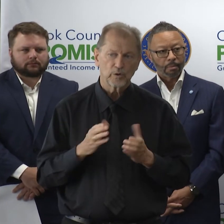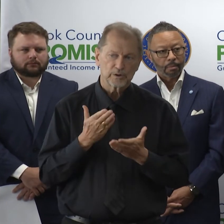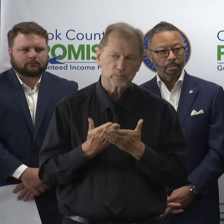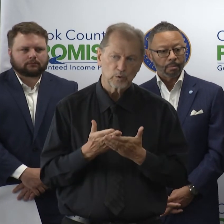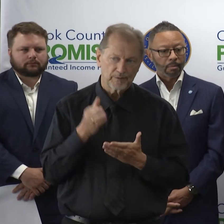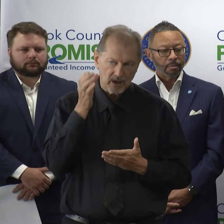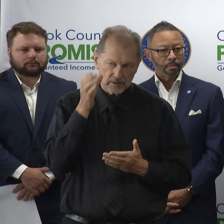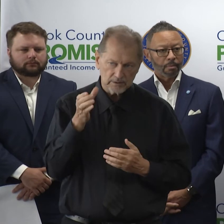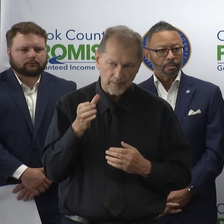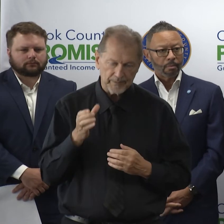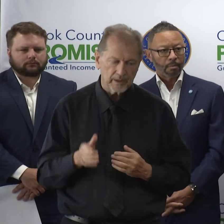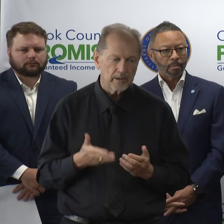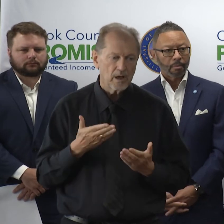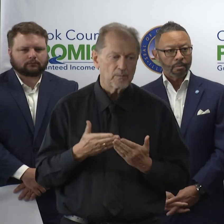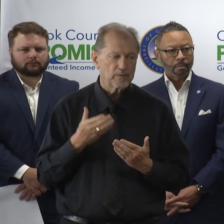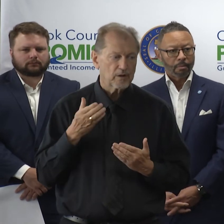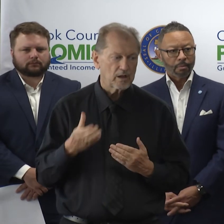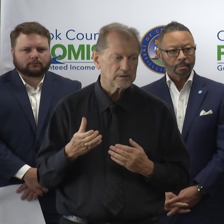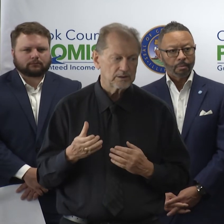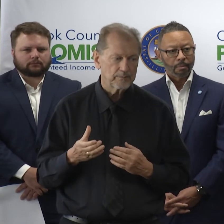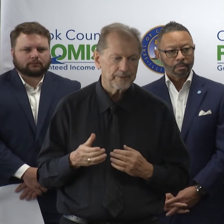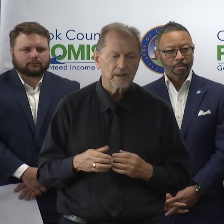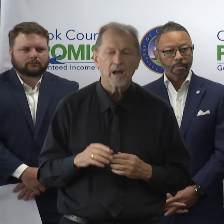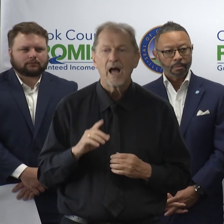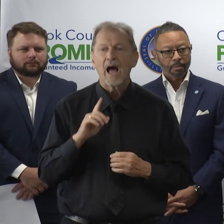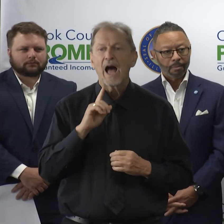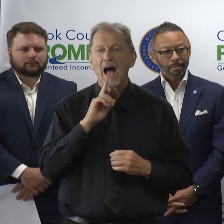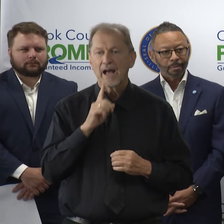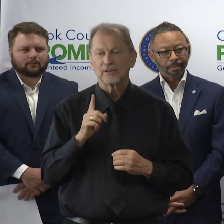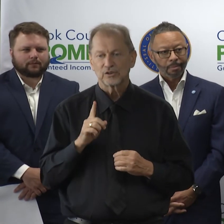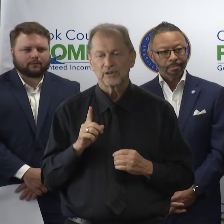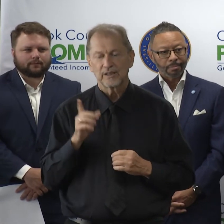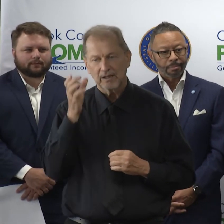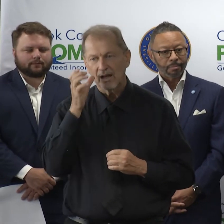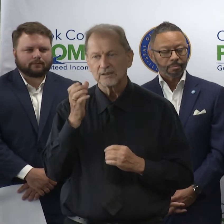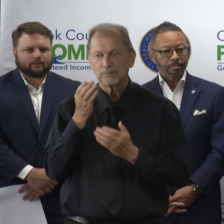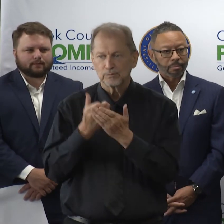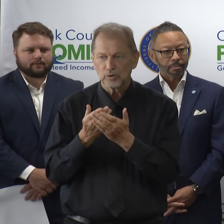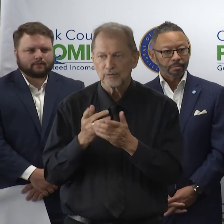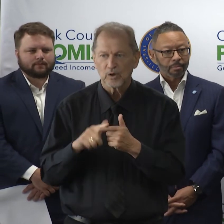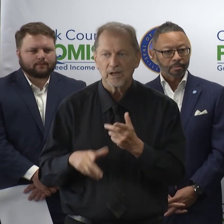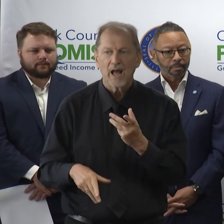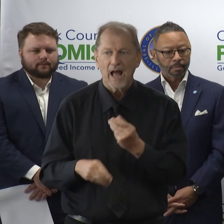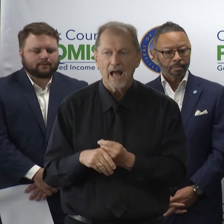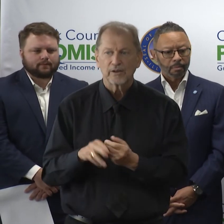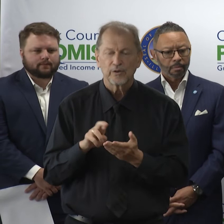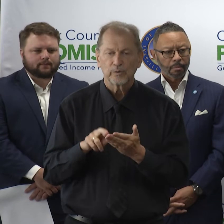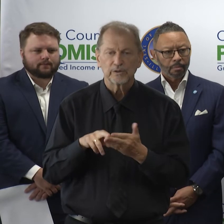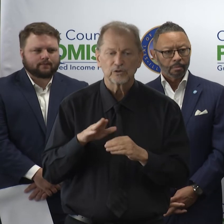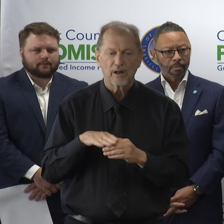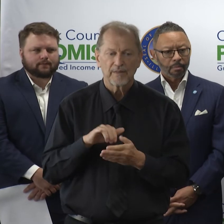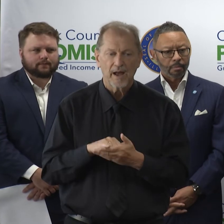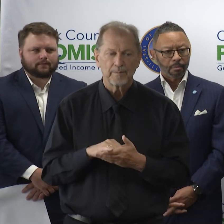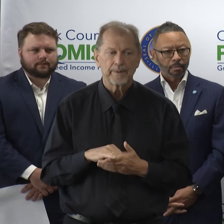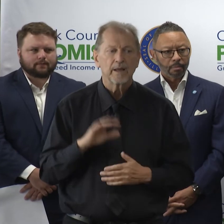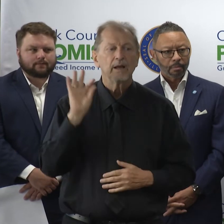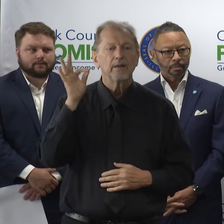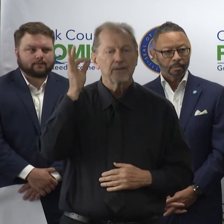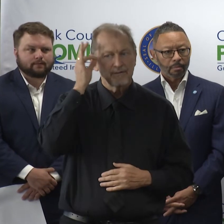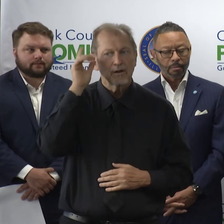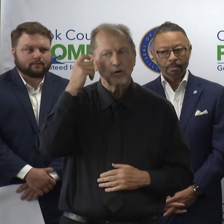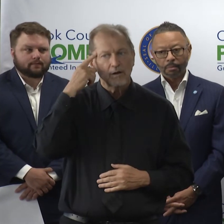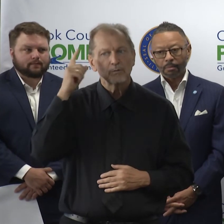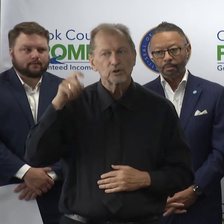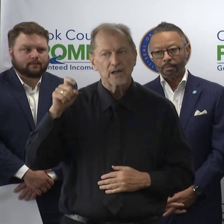the concept. In my view, the concept is already proven, but anyway, we'll add to the literature on this. The federal government's going to have to do